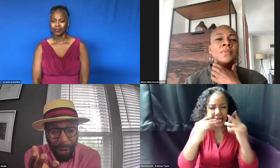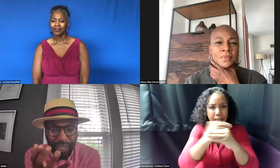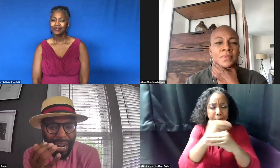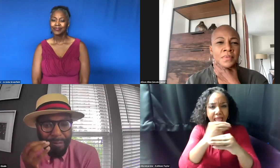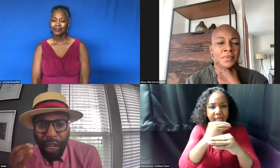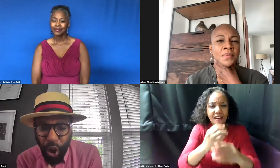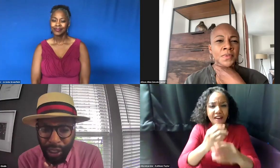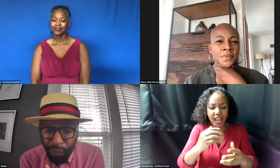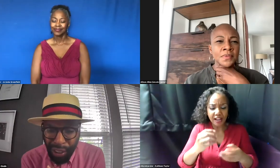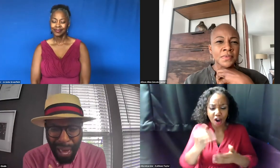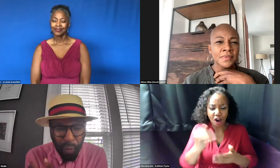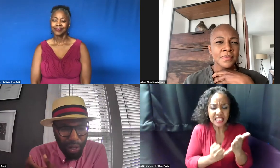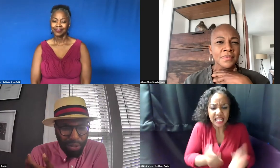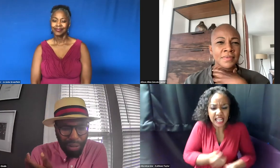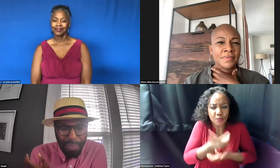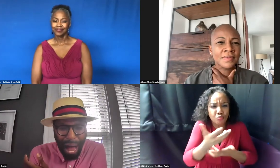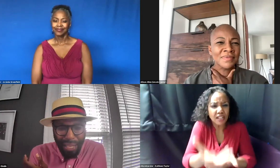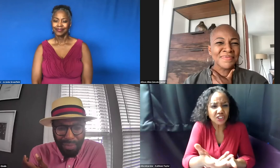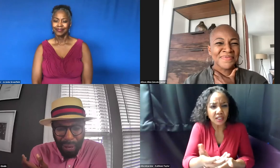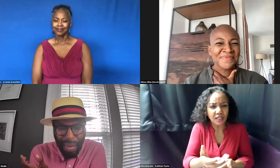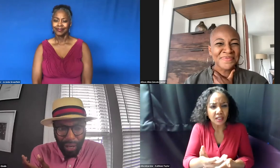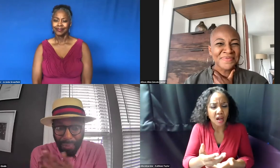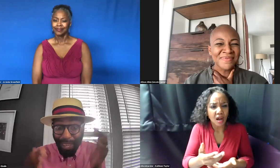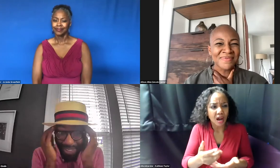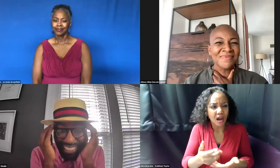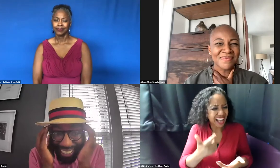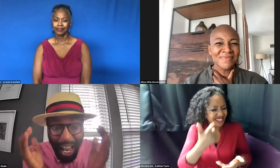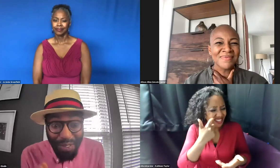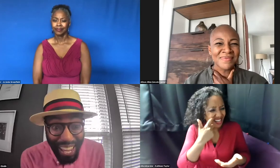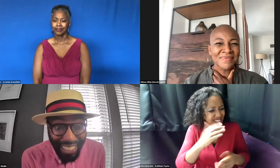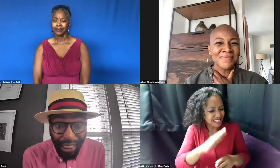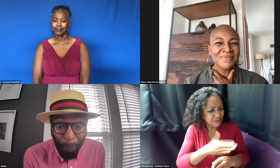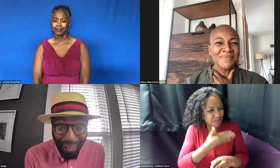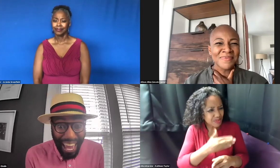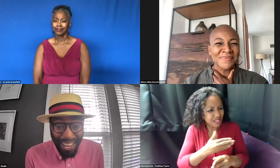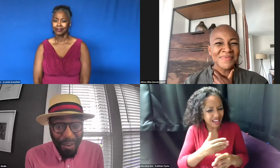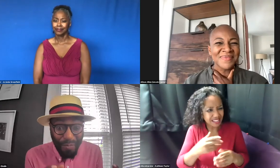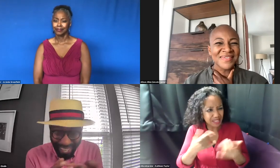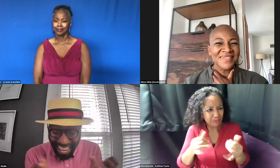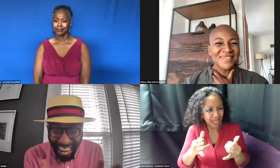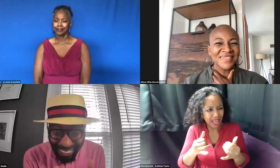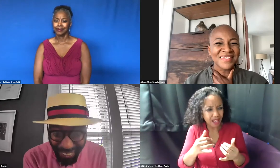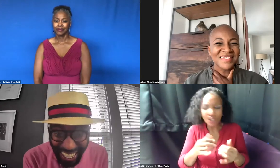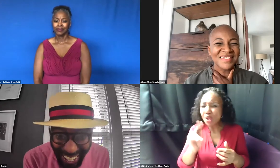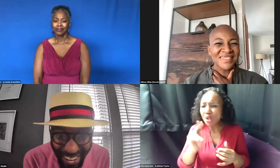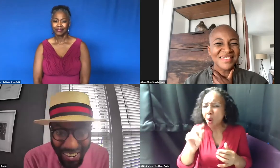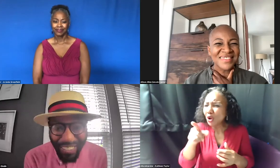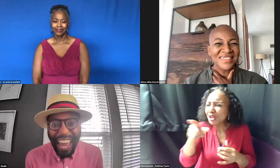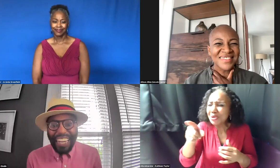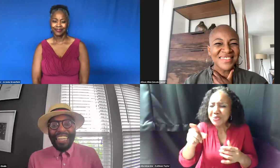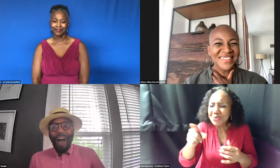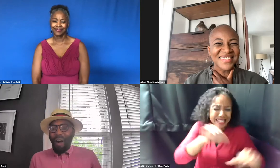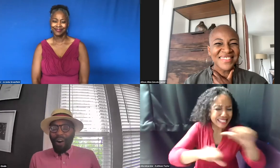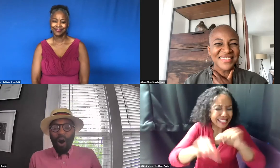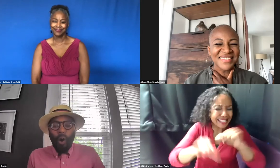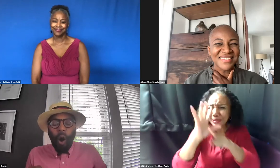artistic expression. And I talk to these folks and I'm like, what are you talking about? I just played. And I'm like, you didn't just play, you science whiz, you,